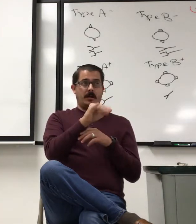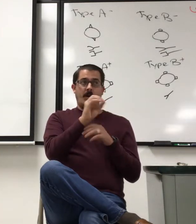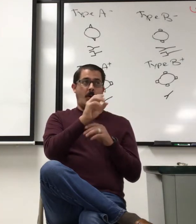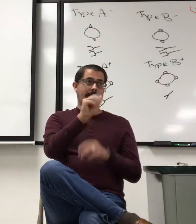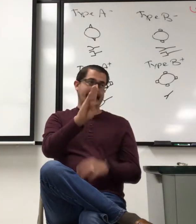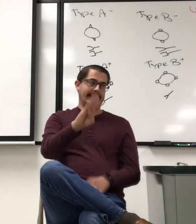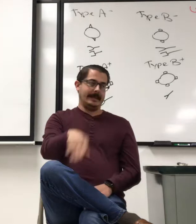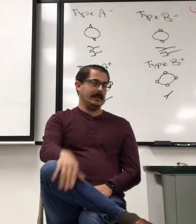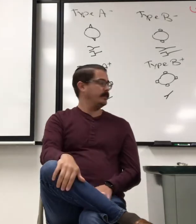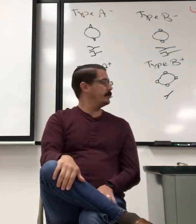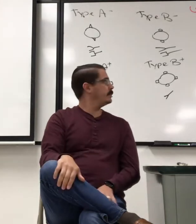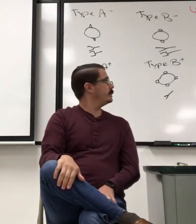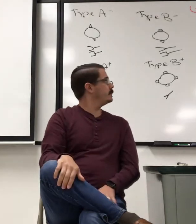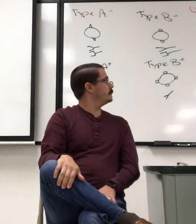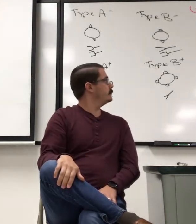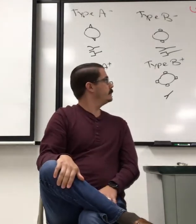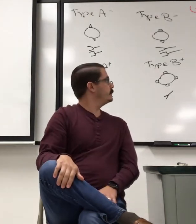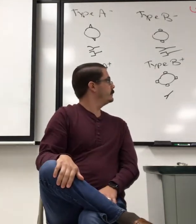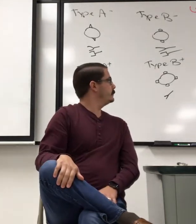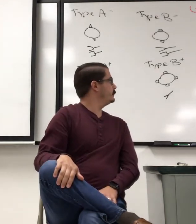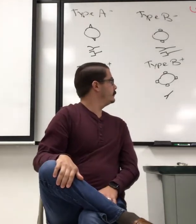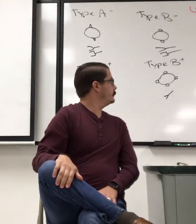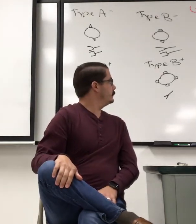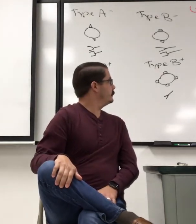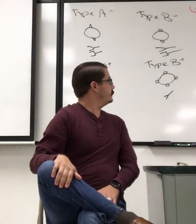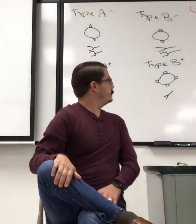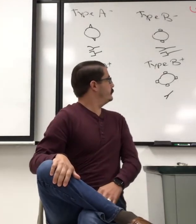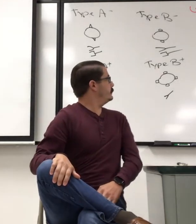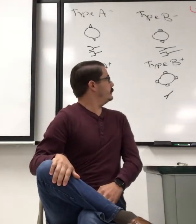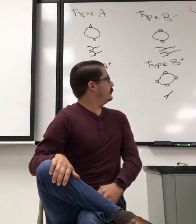ABs against